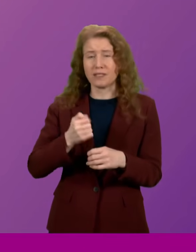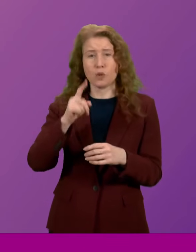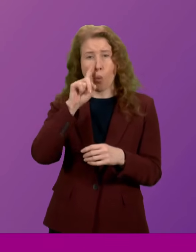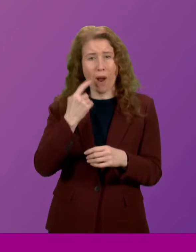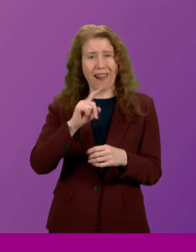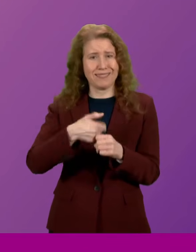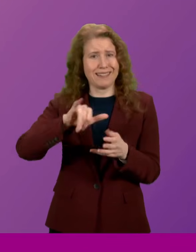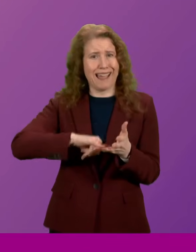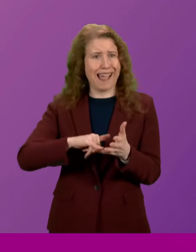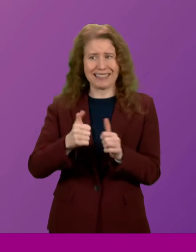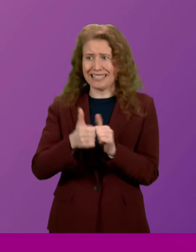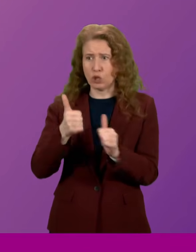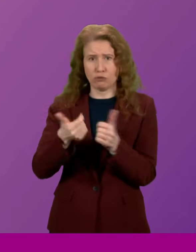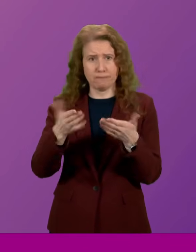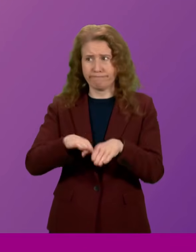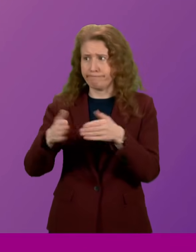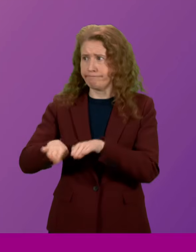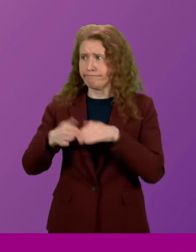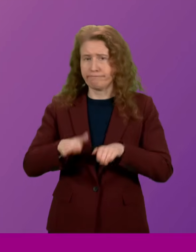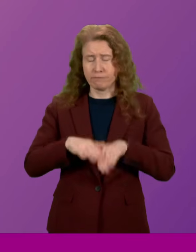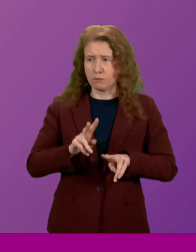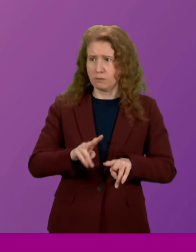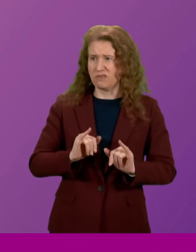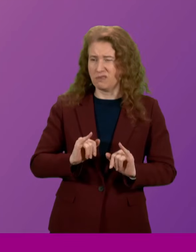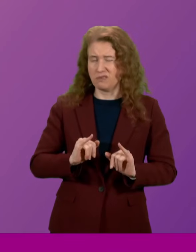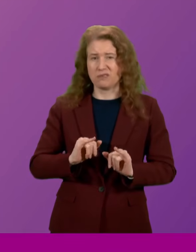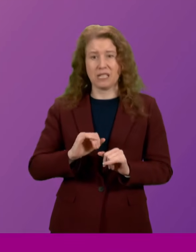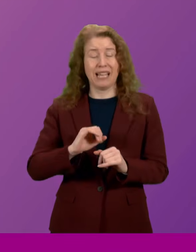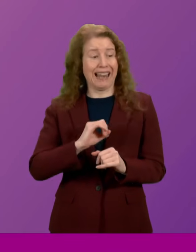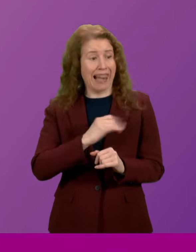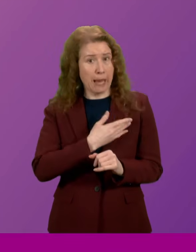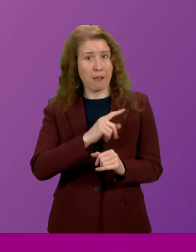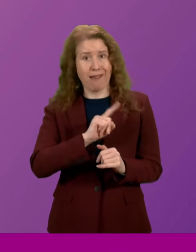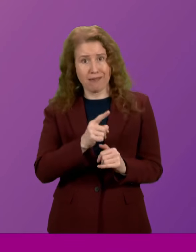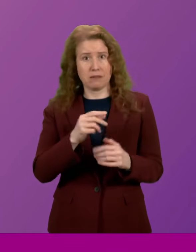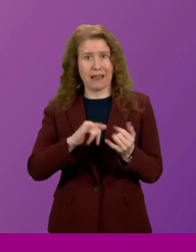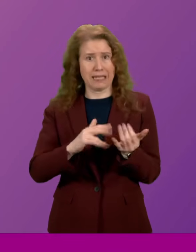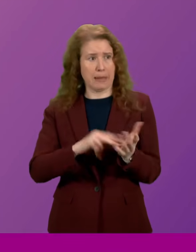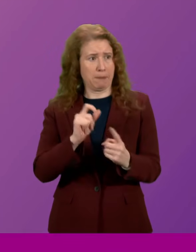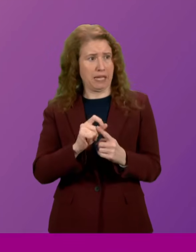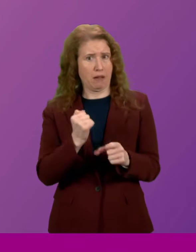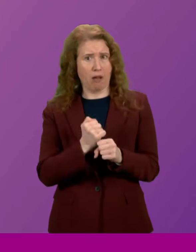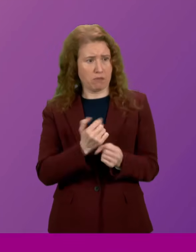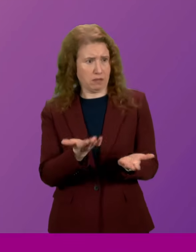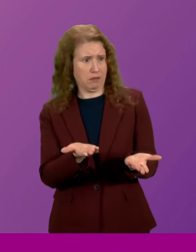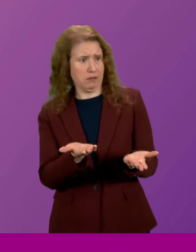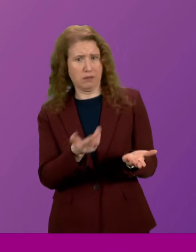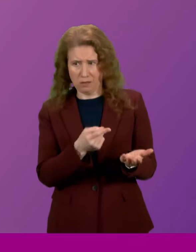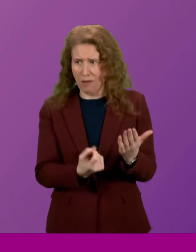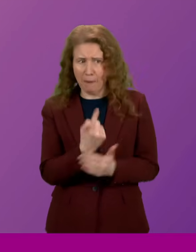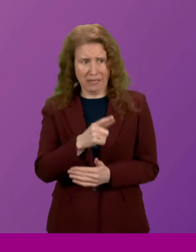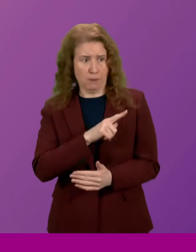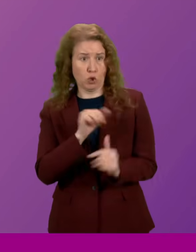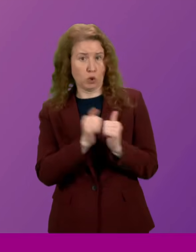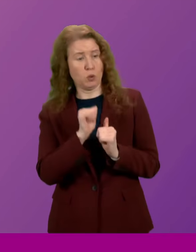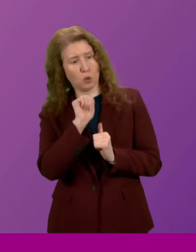is being destroyed before our eyes. The Labour and SNP governments are causing this to happen because it suits